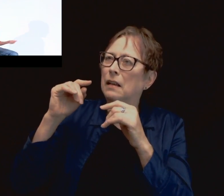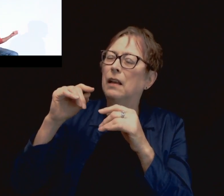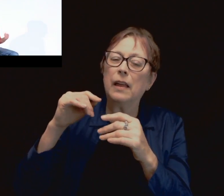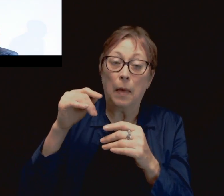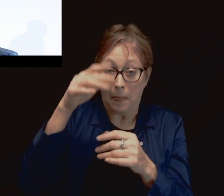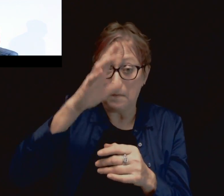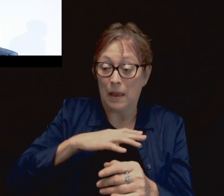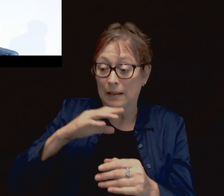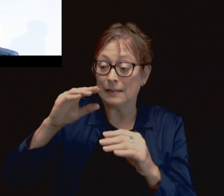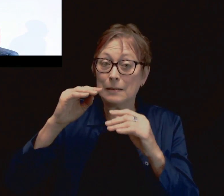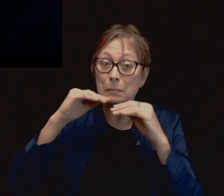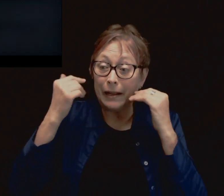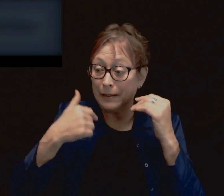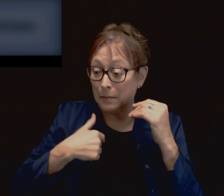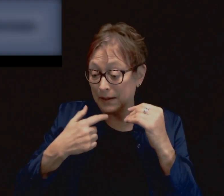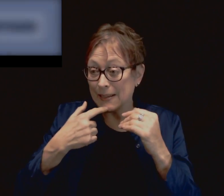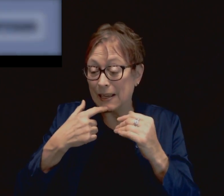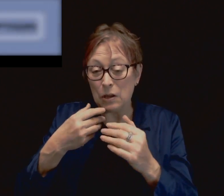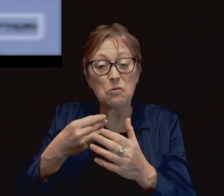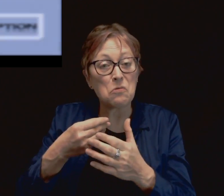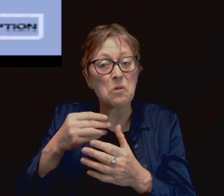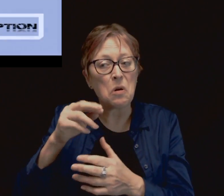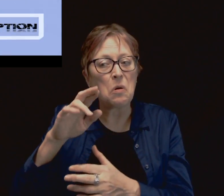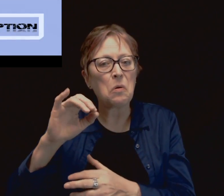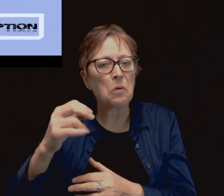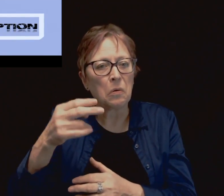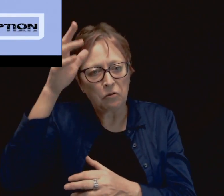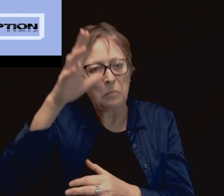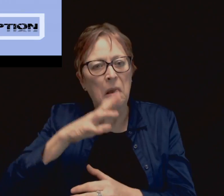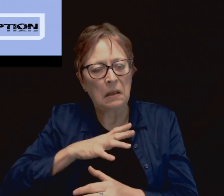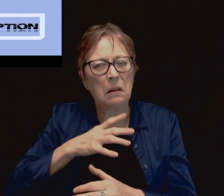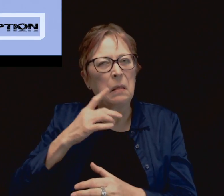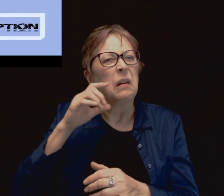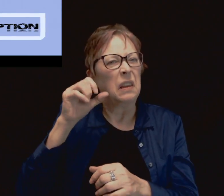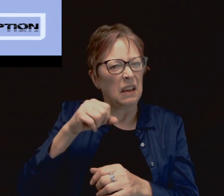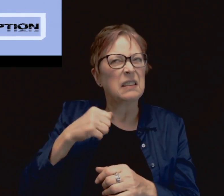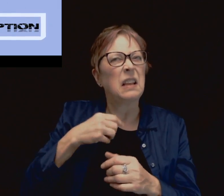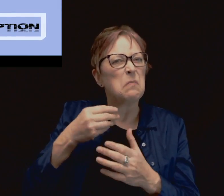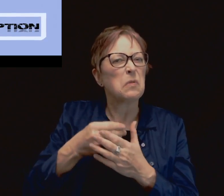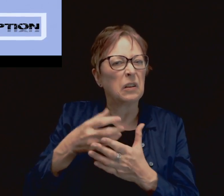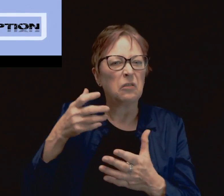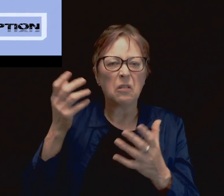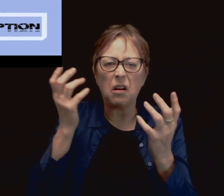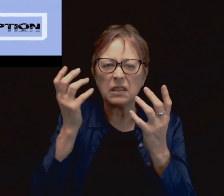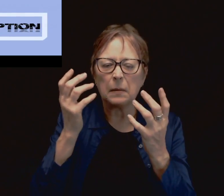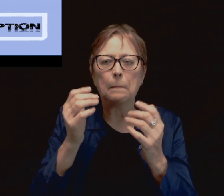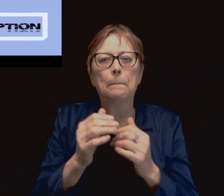man. And he just walked away. And I took that and I'm like, wow, I am a rich man, that's pretty awesome.